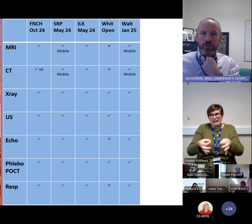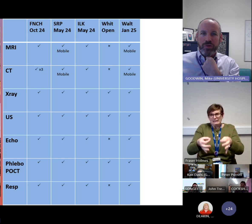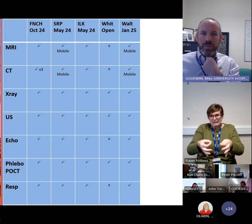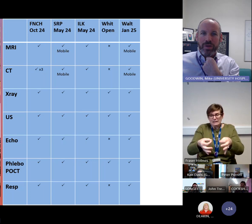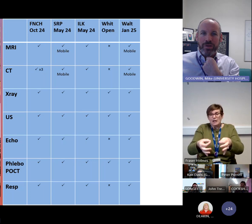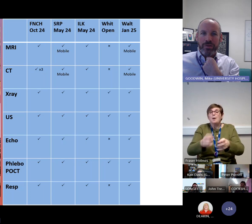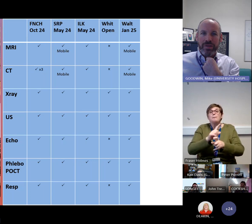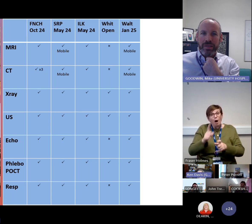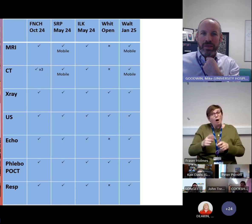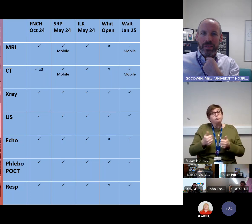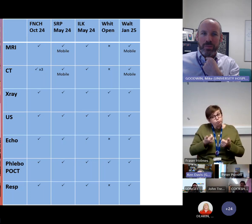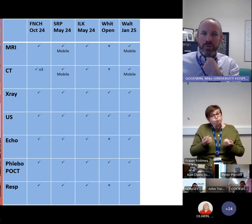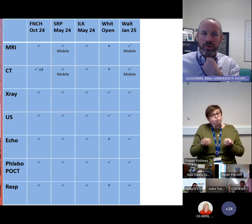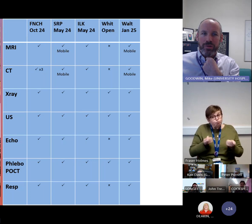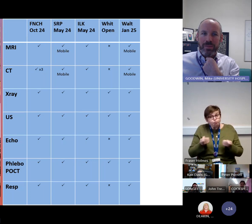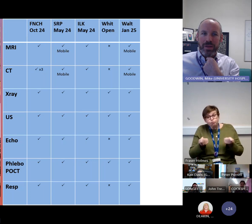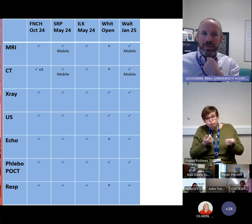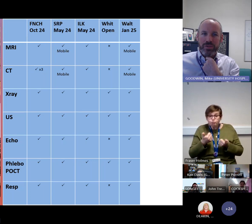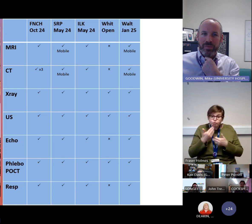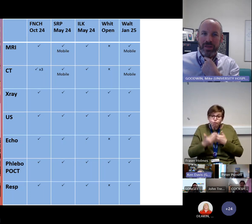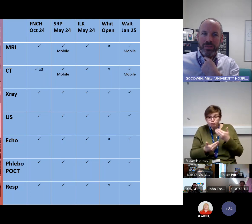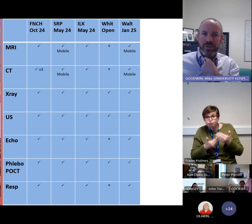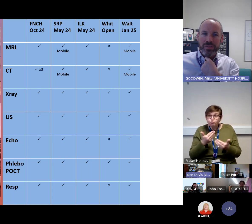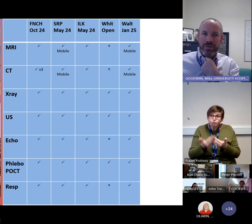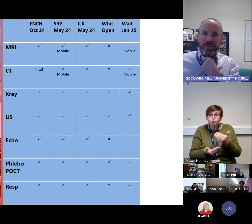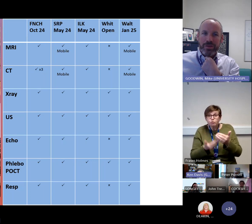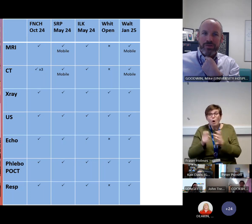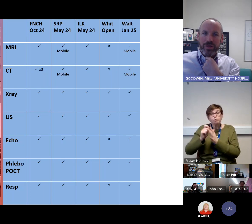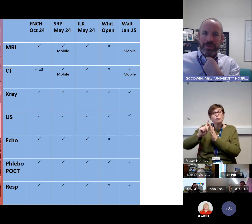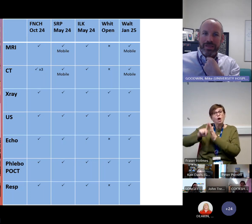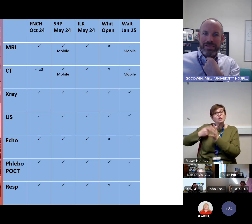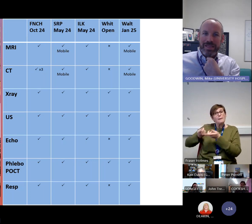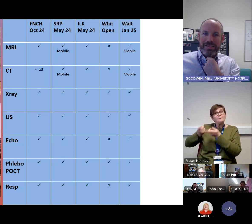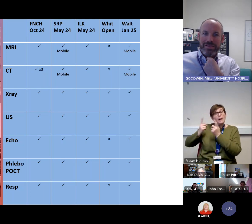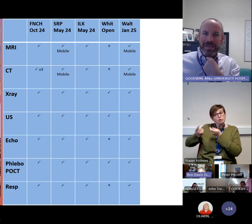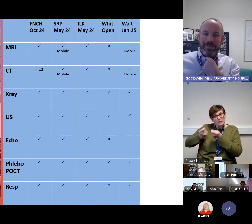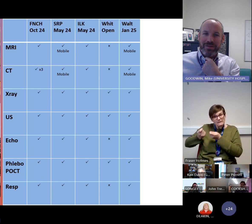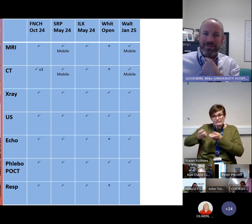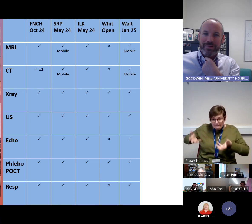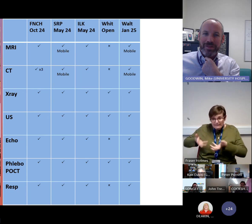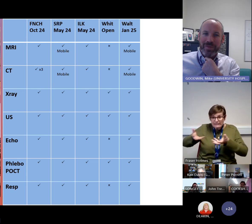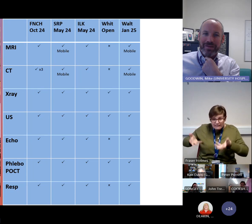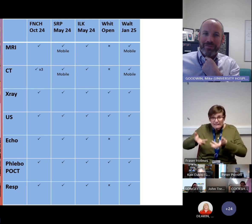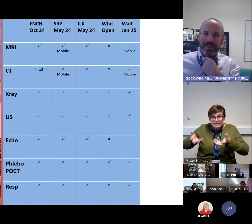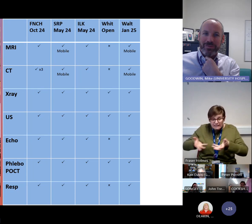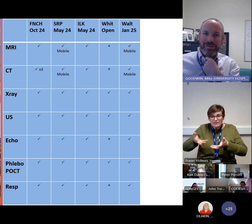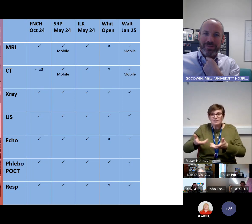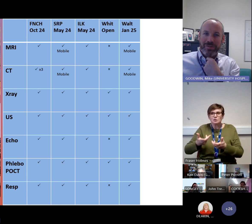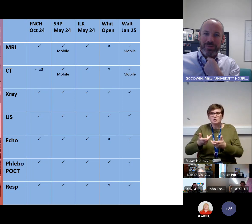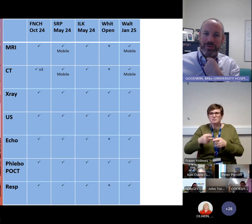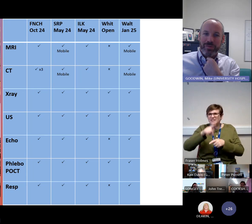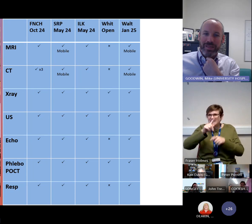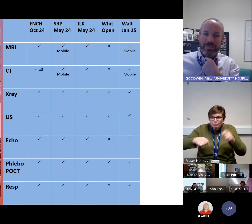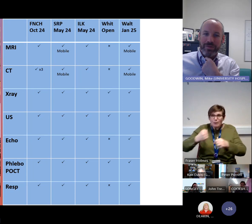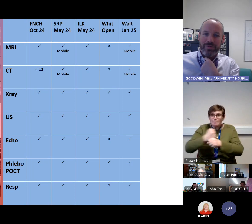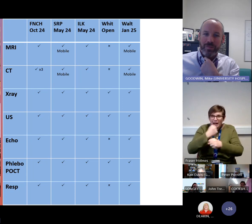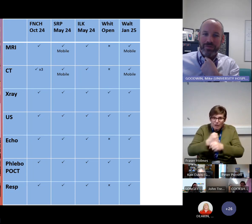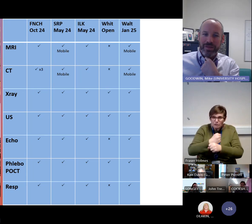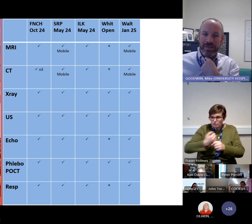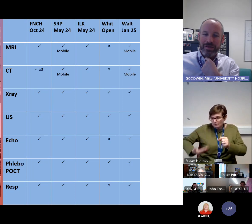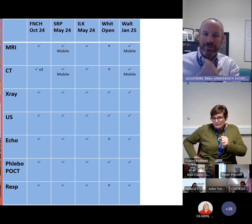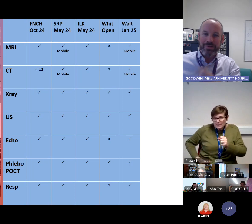keeping a good grip on the program and the project managers driving the estates teams and the various manufacturers to ensure that we